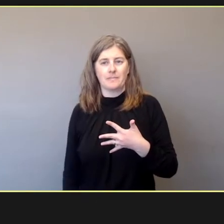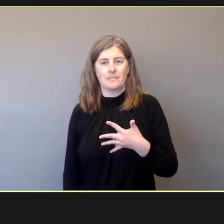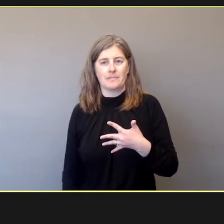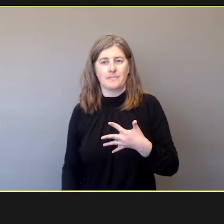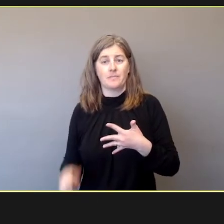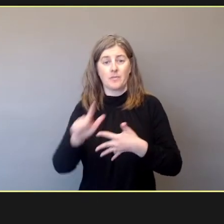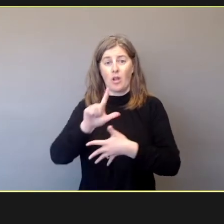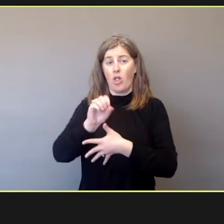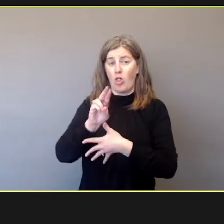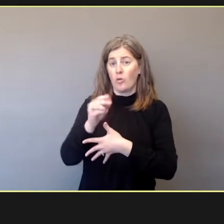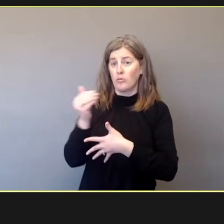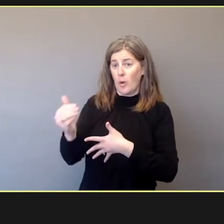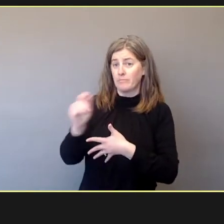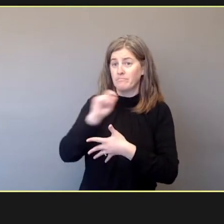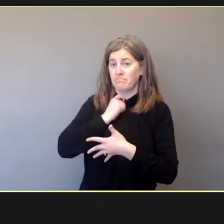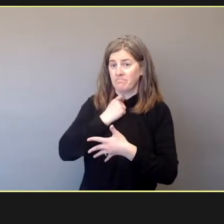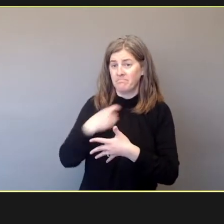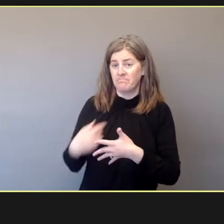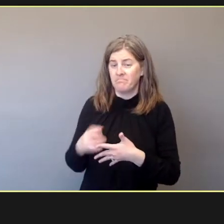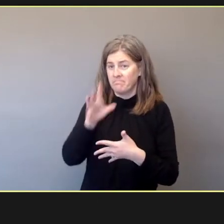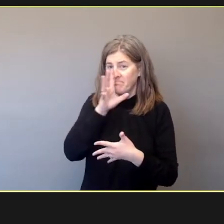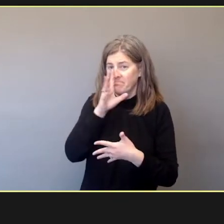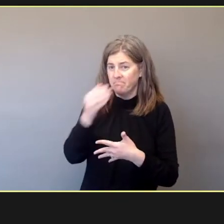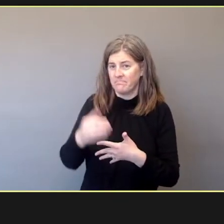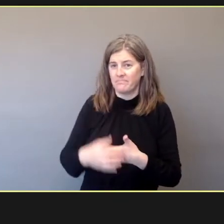Lou, you are unmuted.